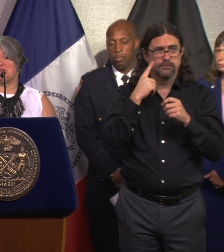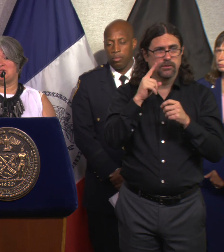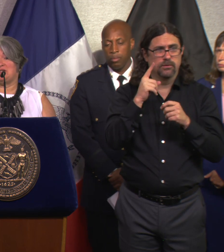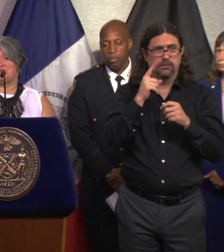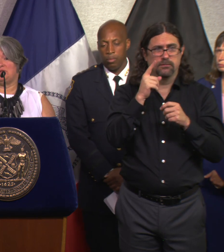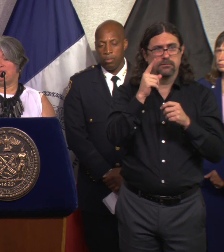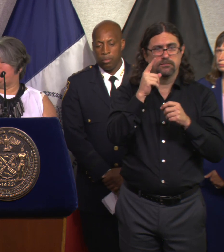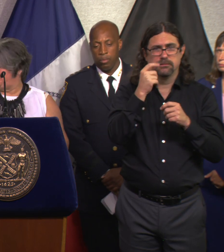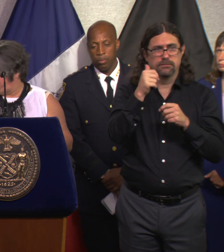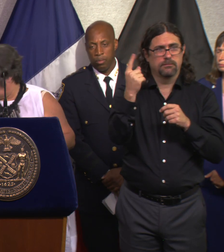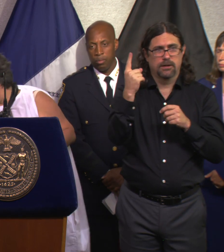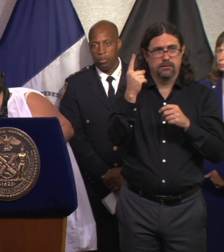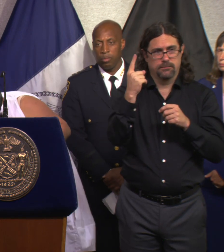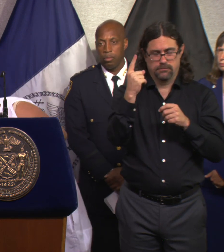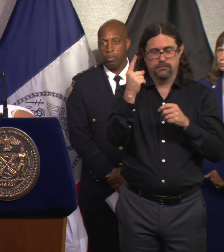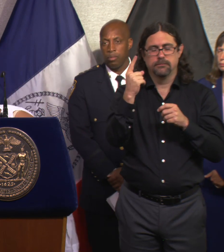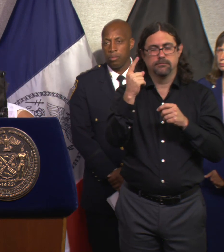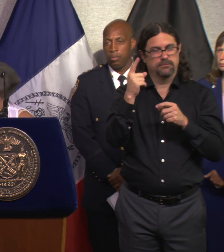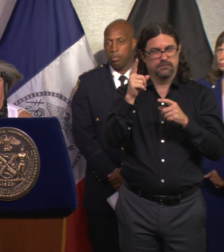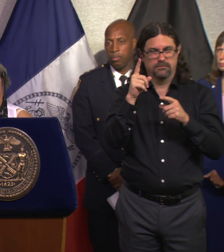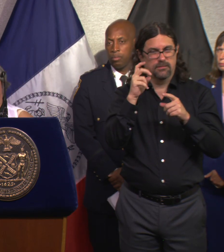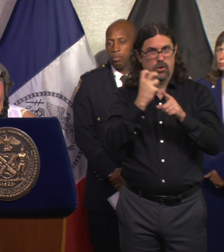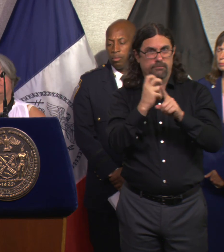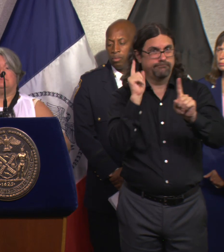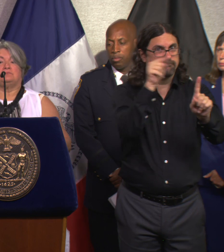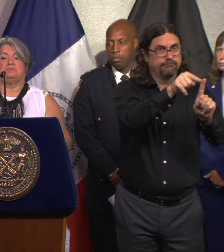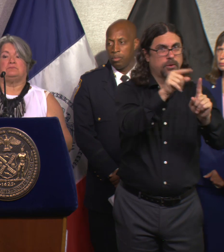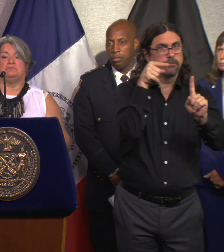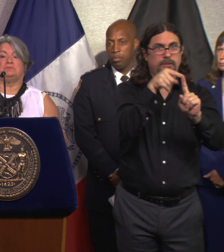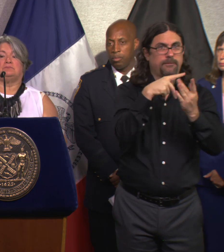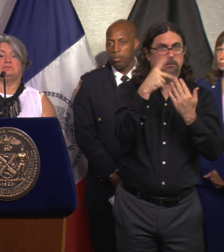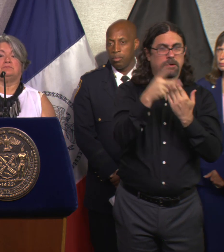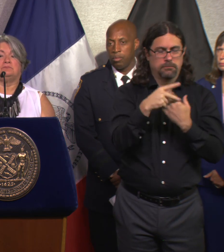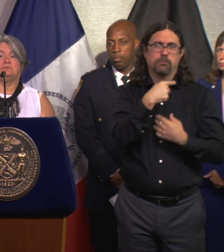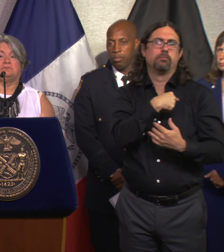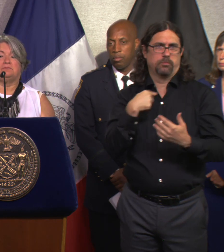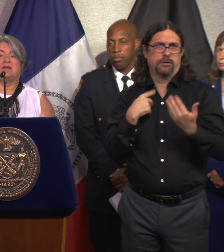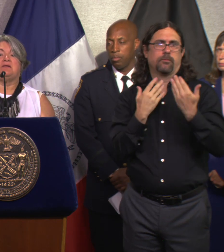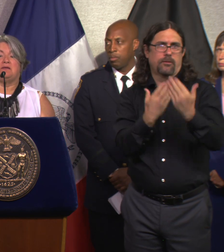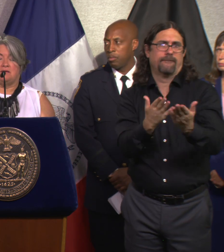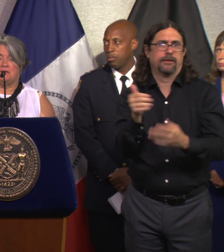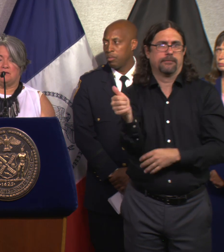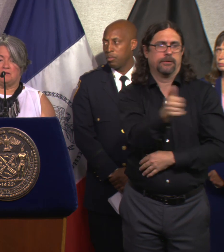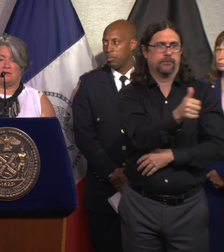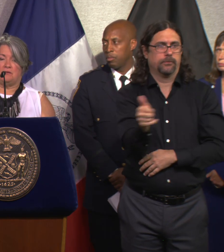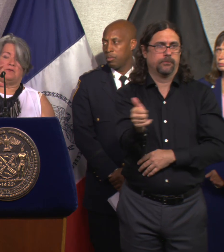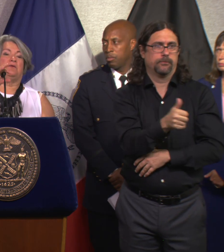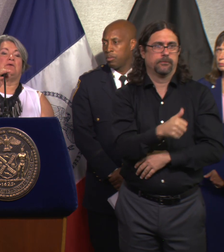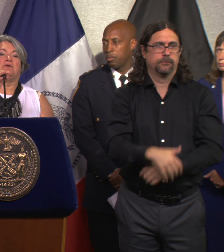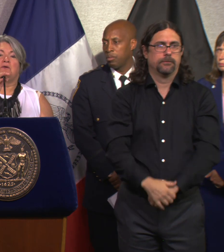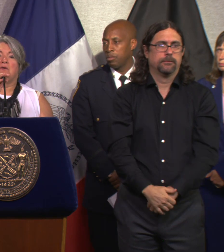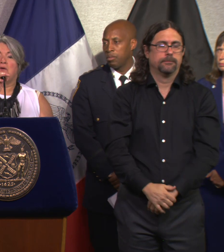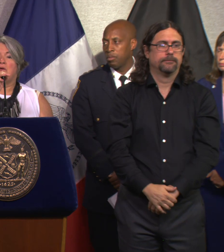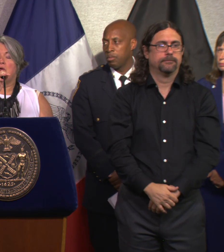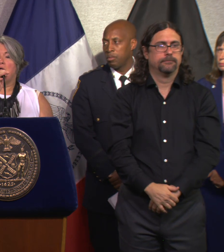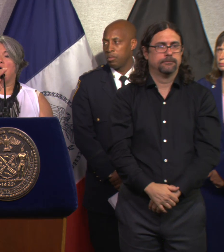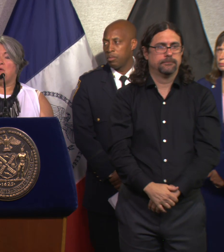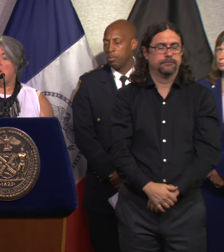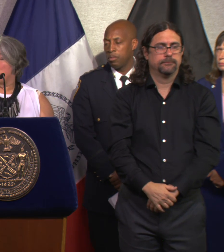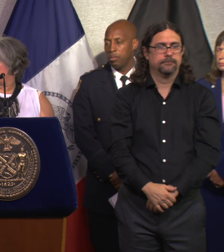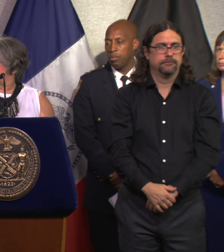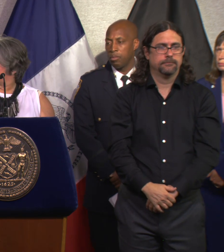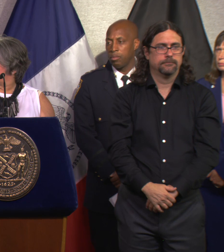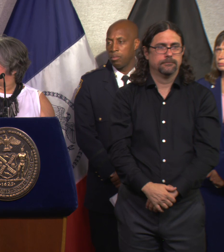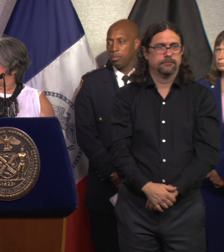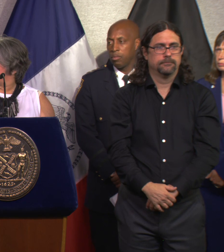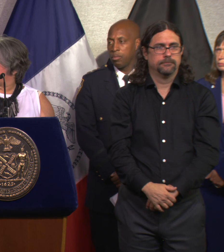provide transportation. During this heat wave, we'll have someplace to go. Yeah, you speak about the NYCHA thing or in general? Just help.